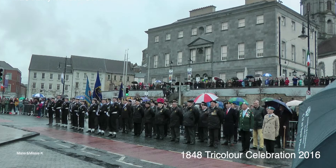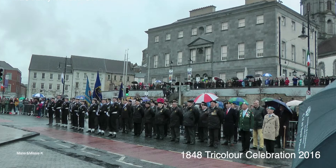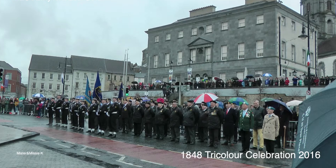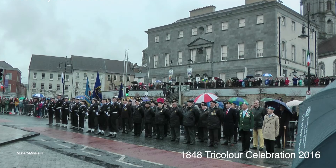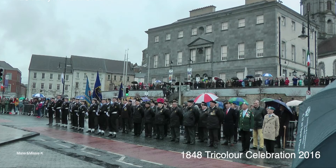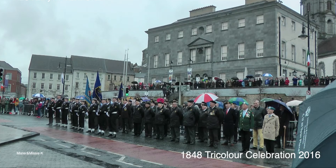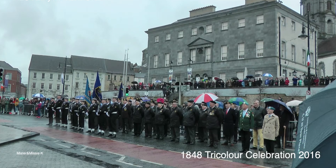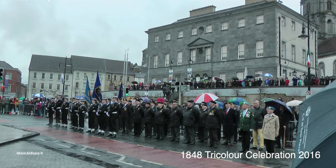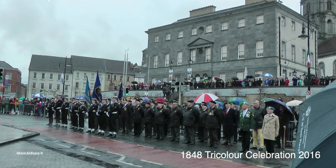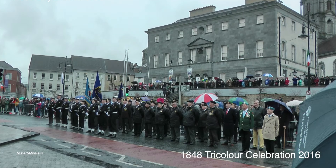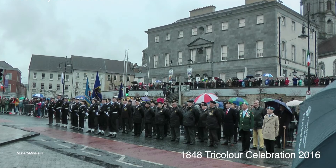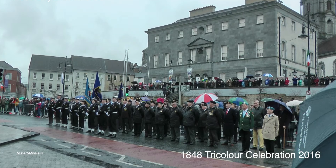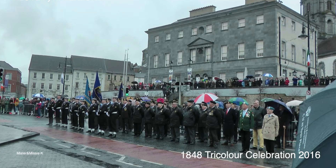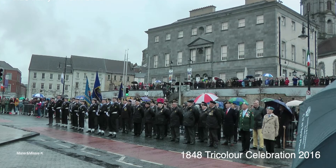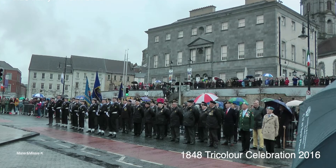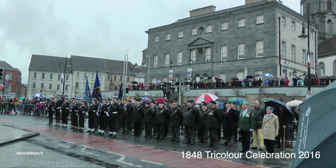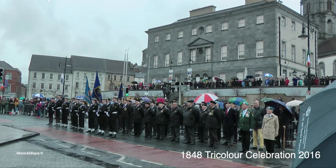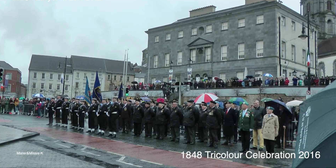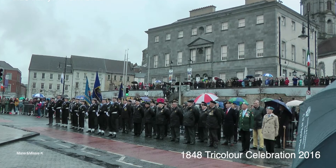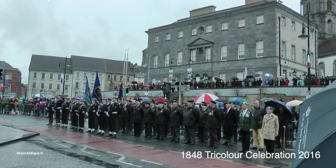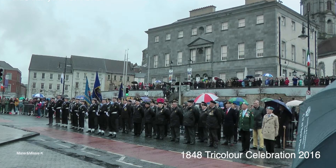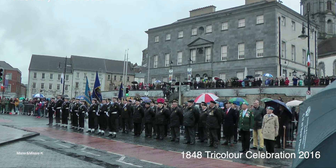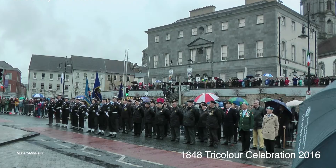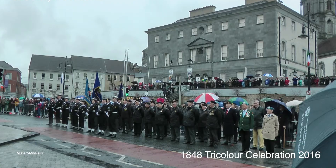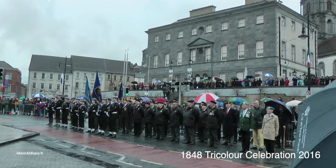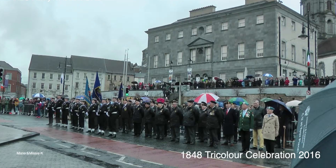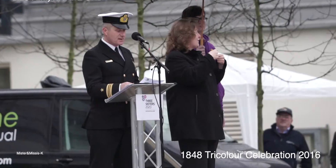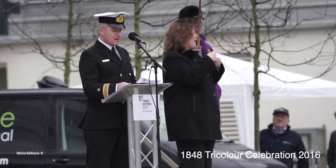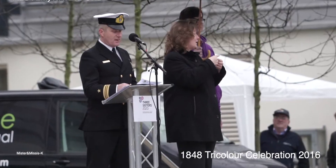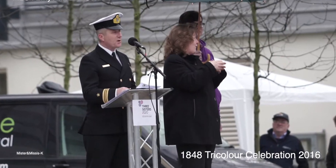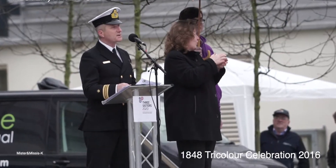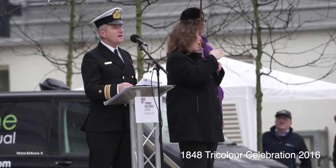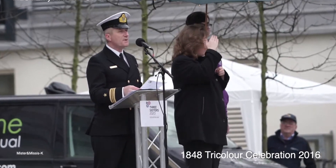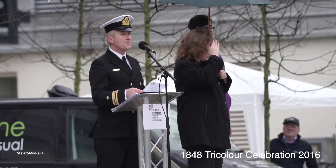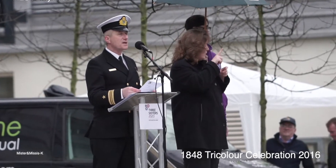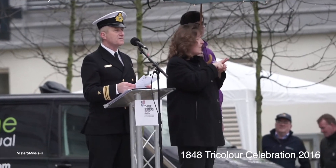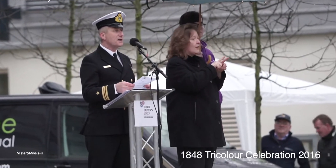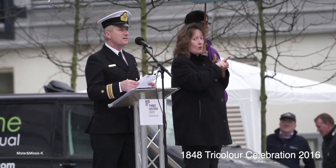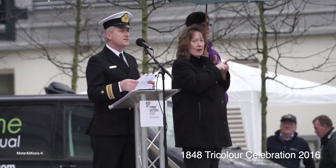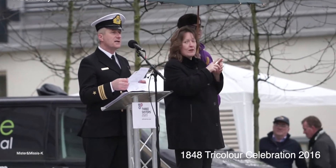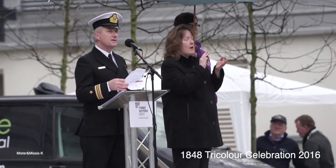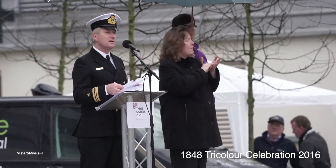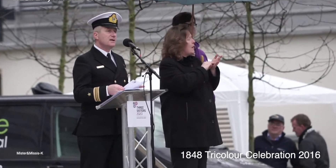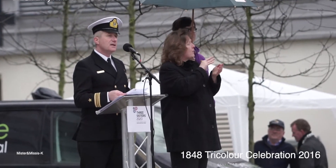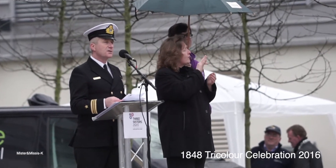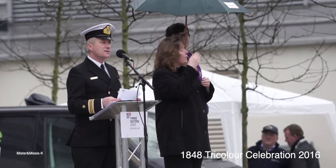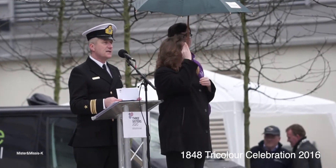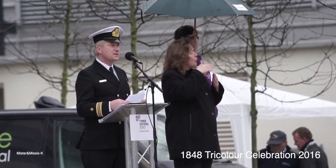ONE, which is the Order for Ex-Servicemen with the Defence Forces of Ireland, and we also have members of the Irish